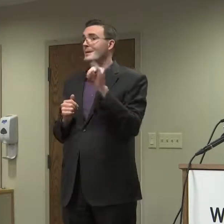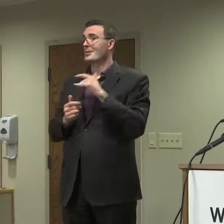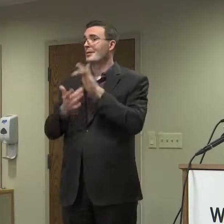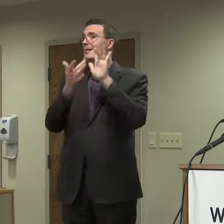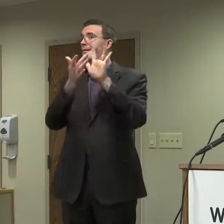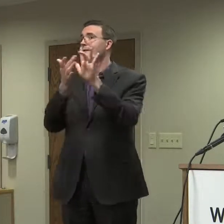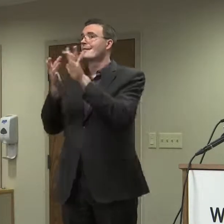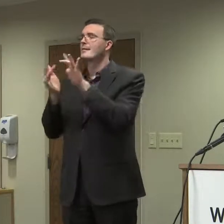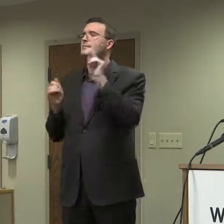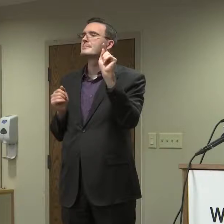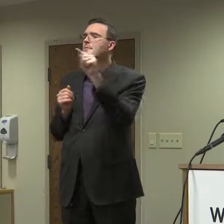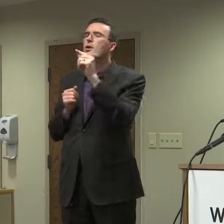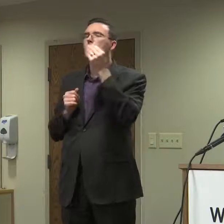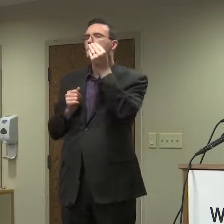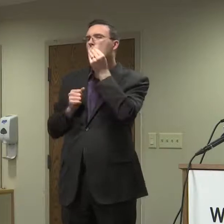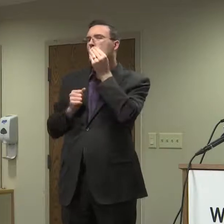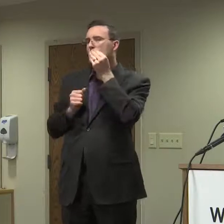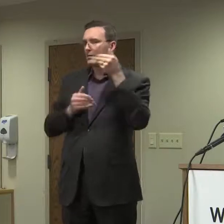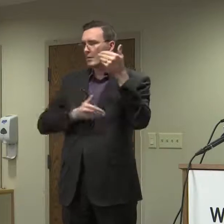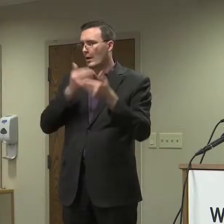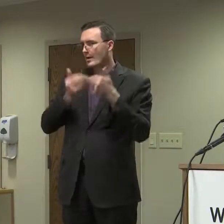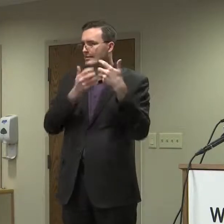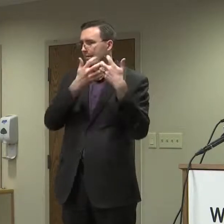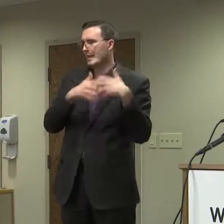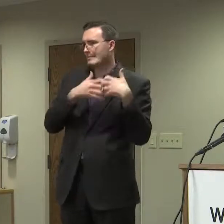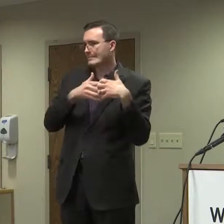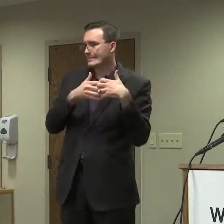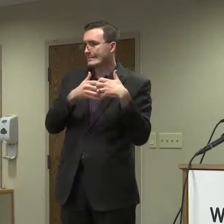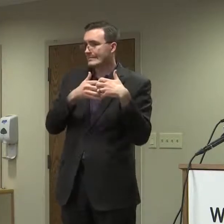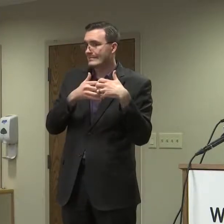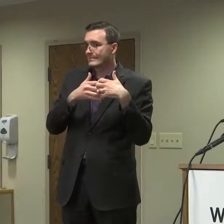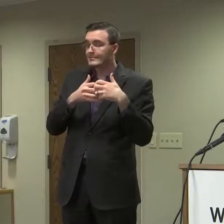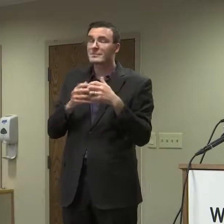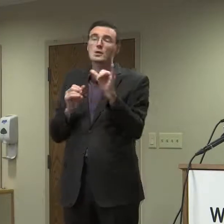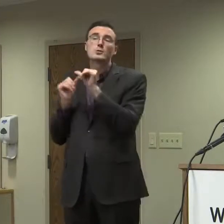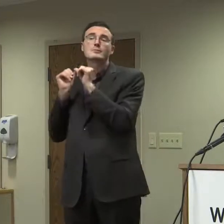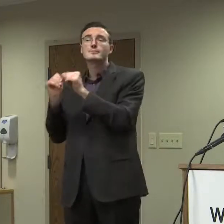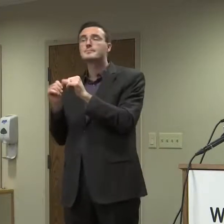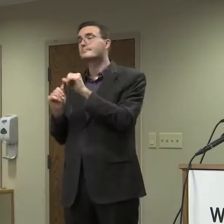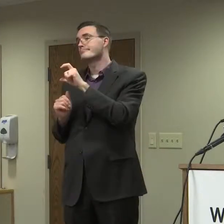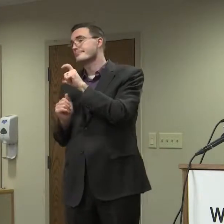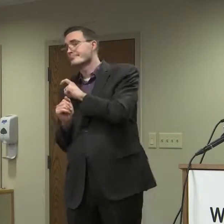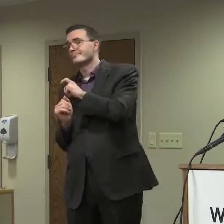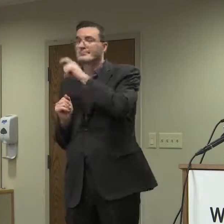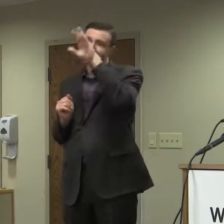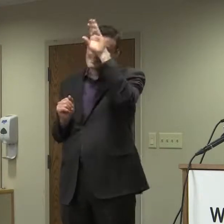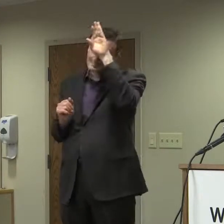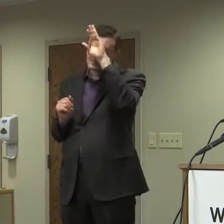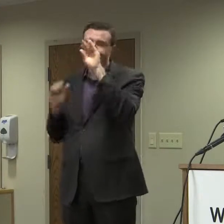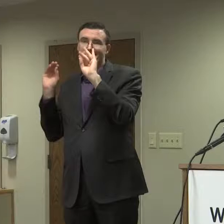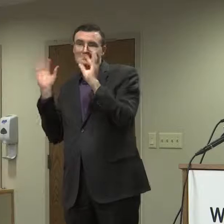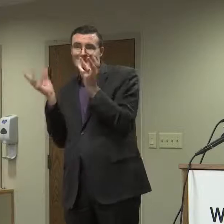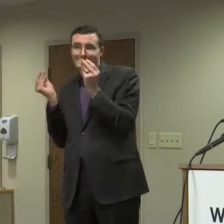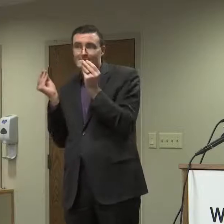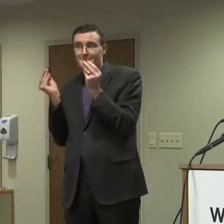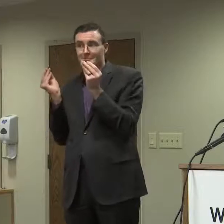Winnebago County. We're continuing with our first responders. Some of our first responders may be vaccinating in a school with that teachers group, and